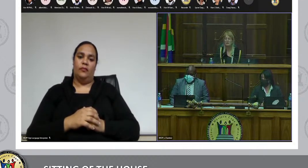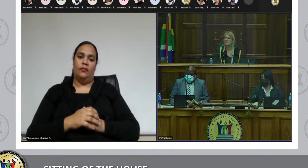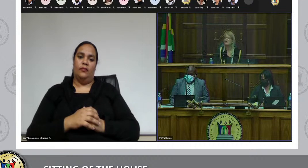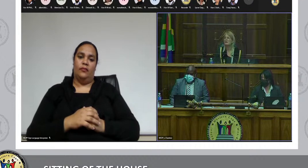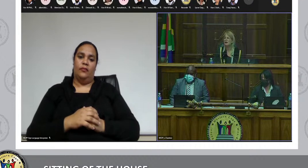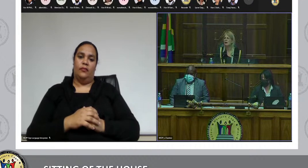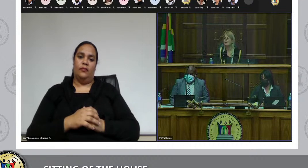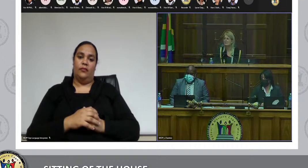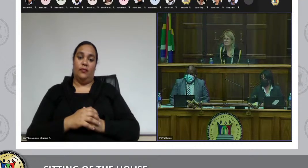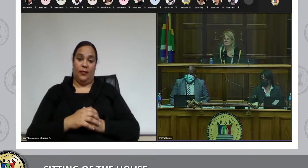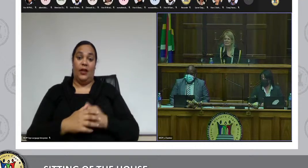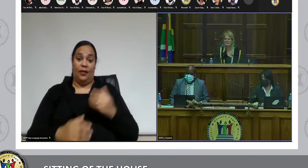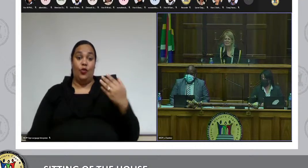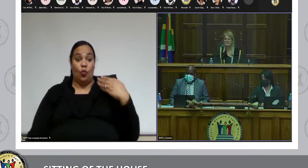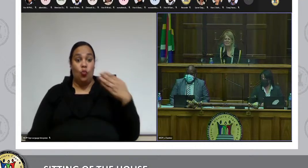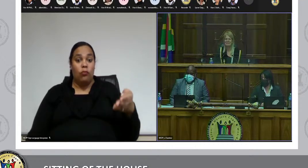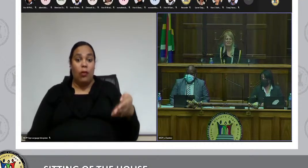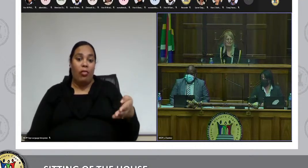You definitely were there.